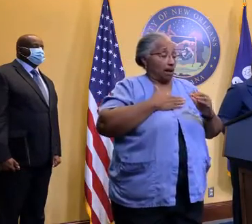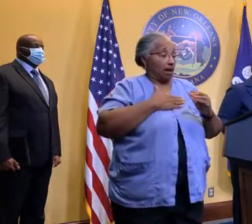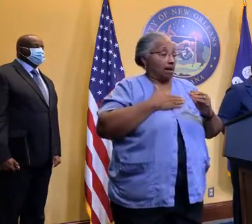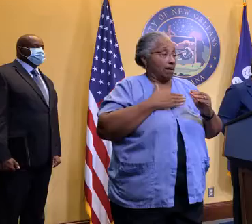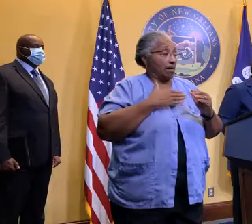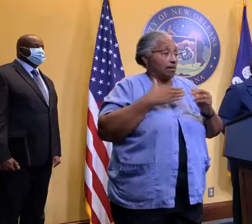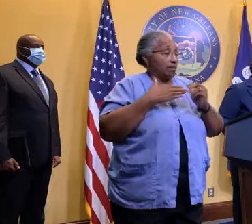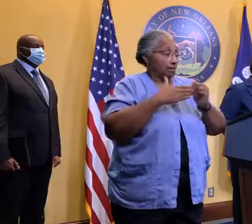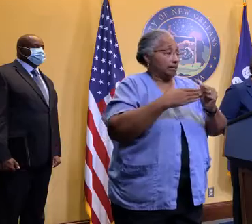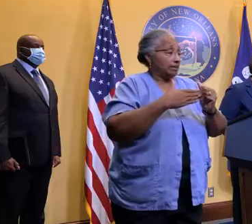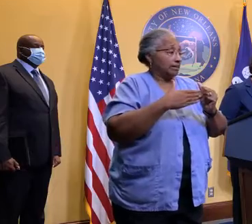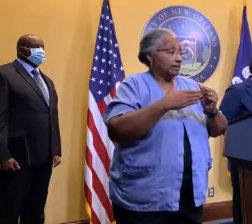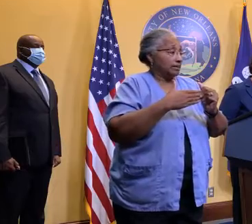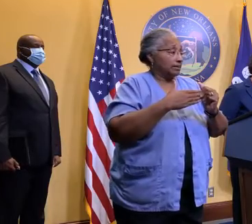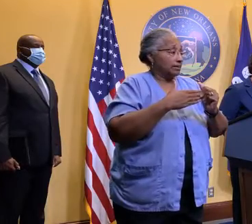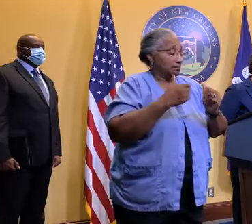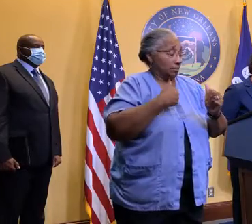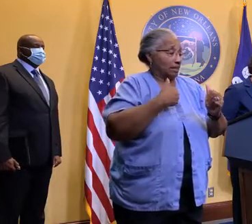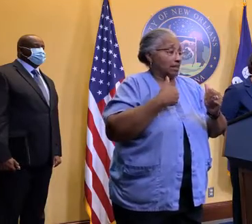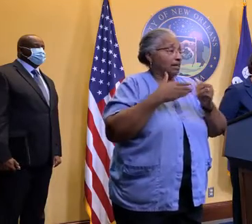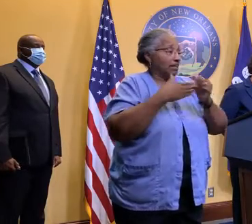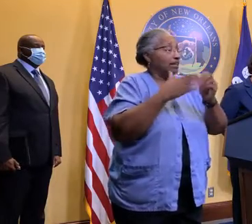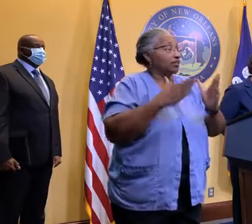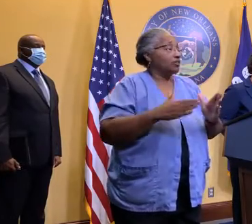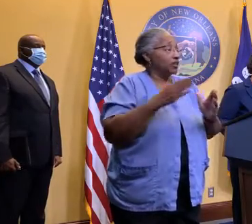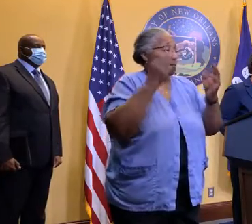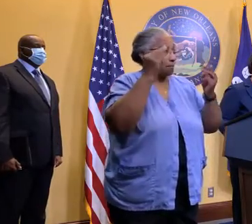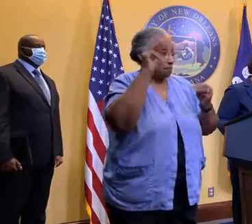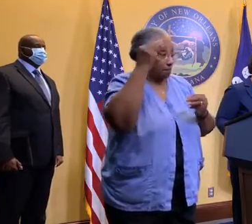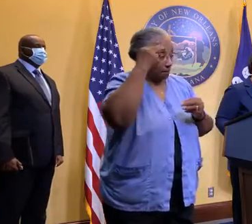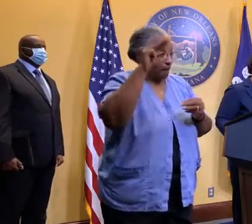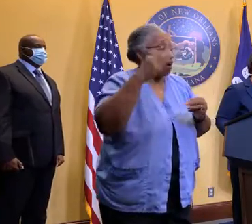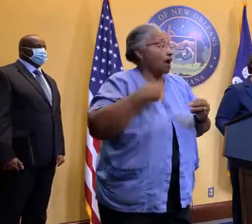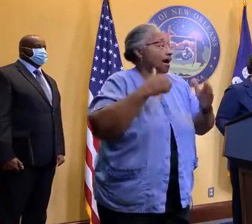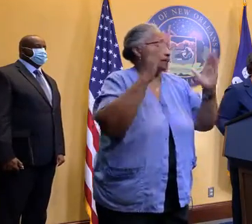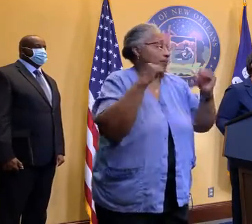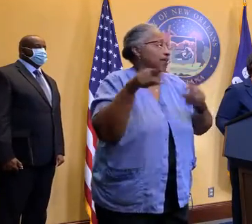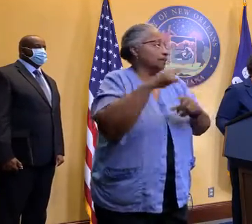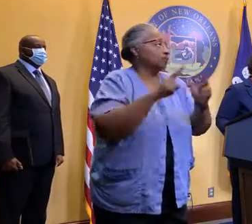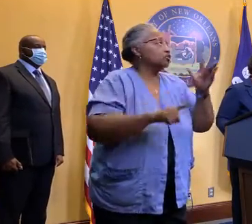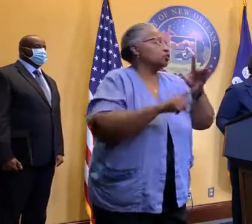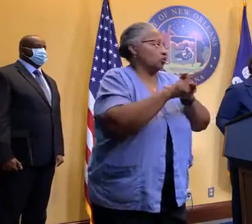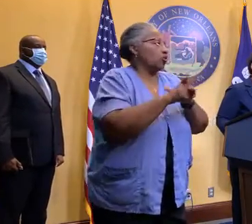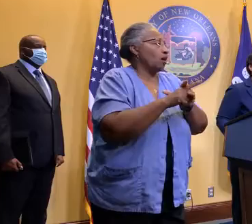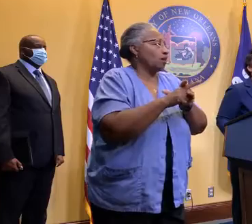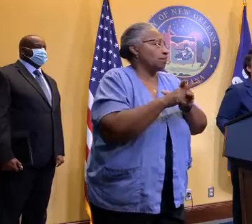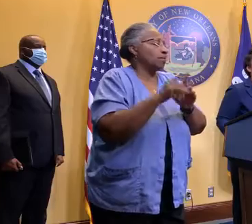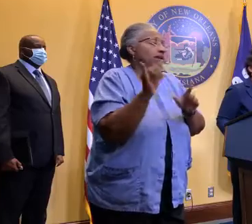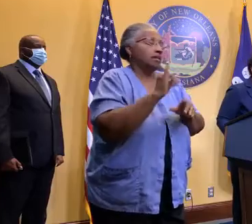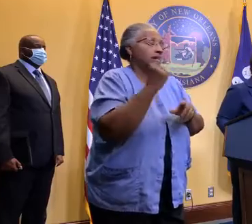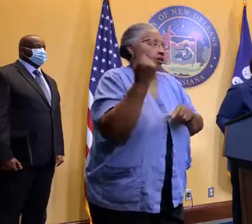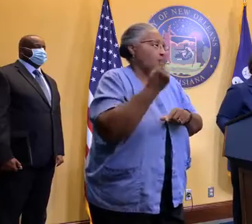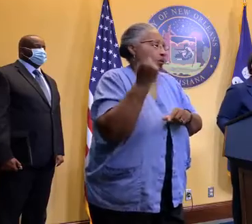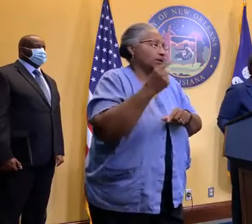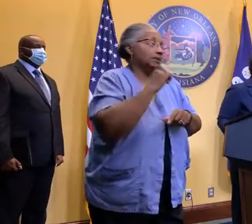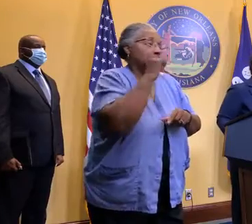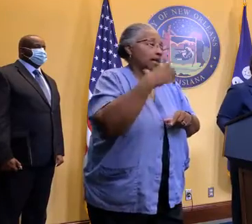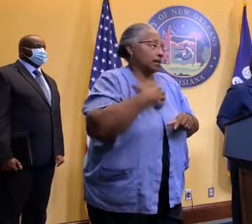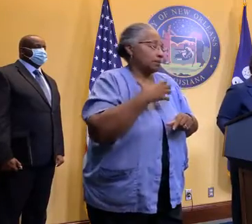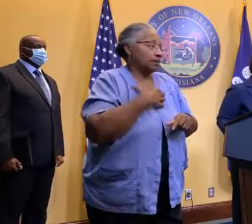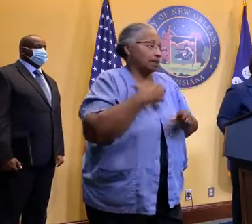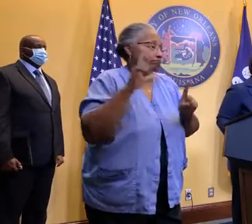mayor, I do expect them to continue to show up as they've always done and not even complain about it, because they have not one